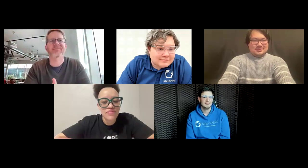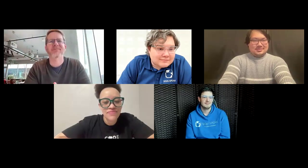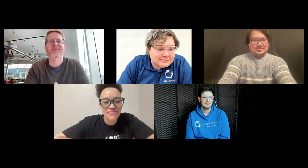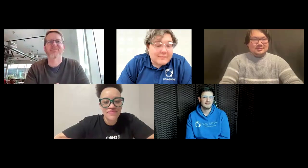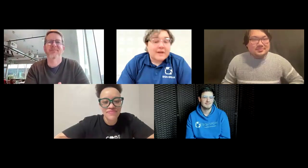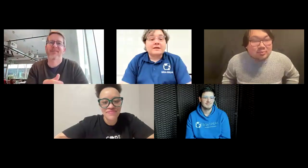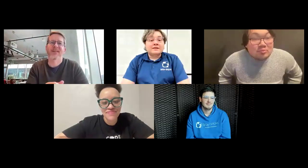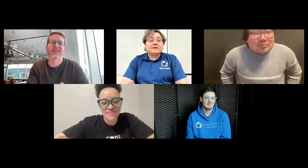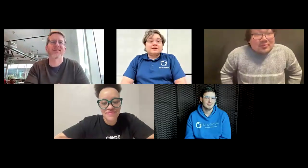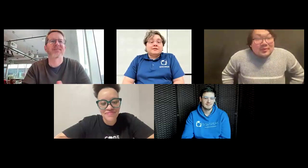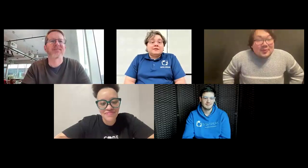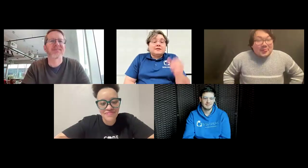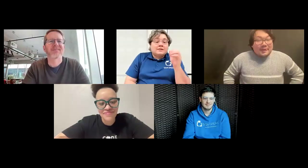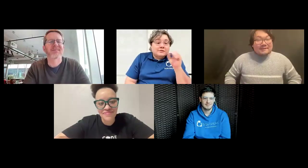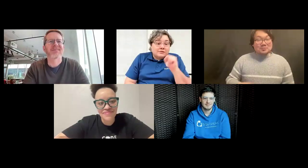for somebody who wants to get involved?